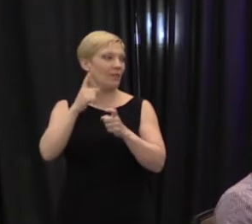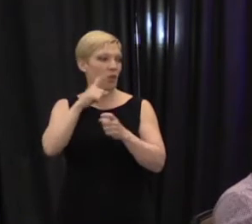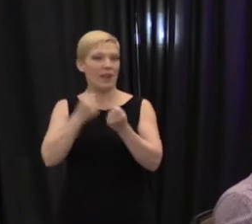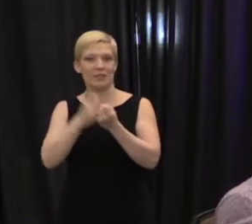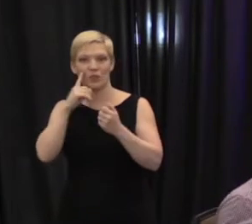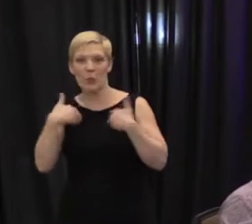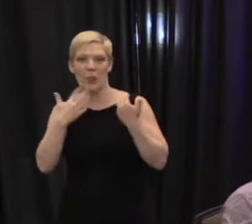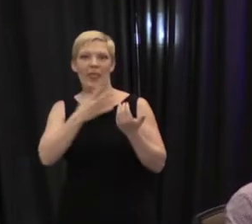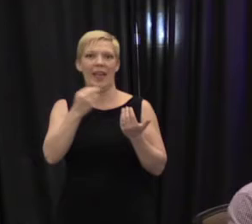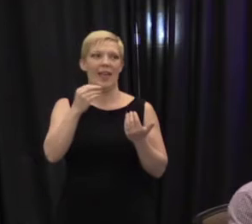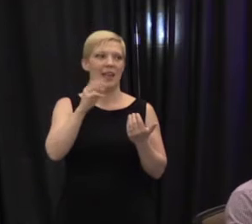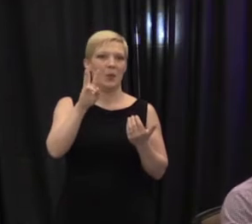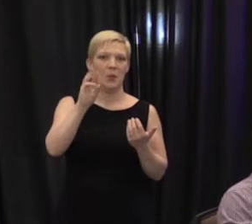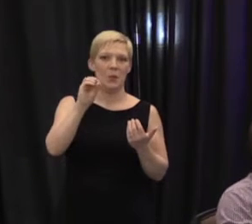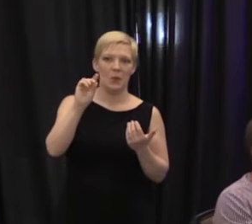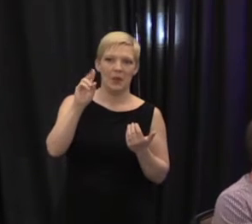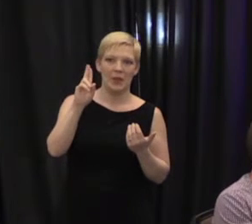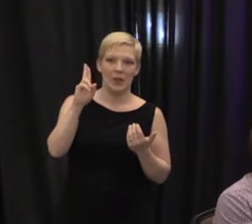people.